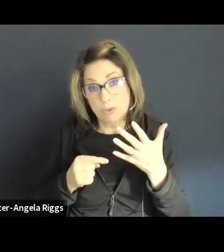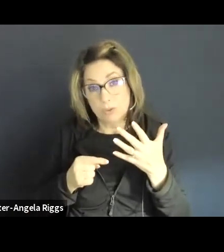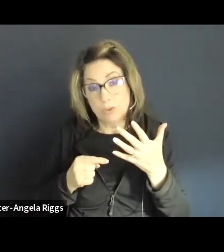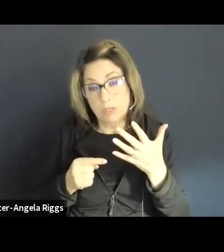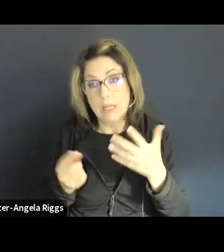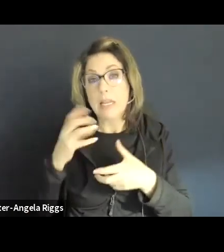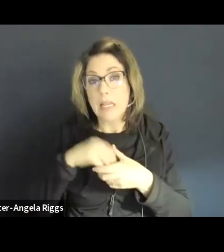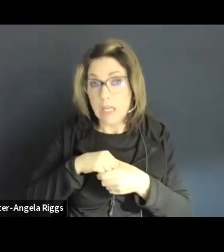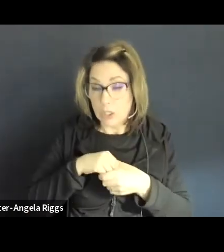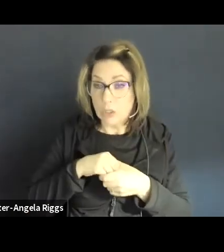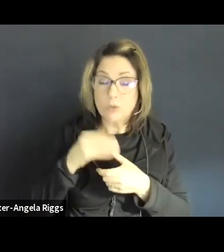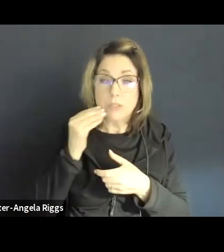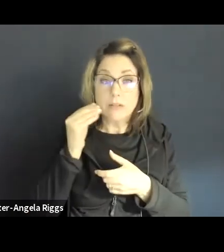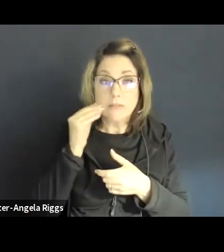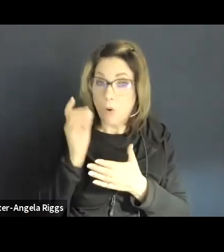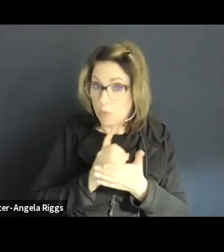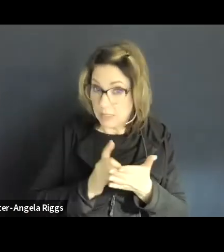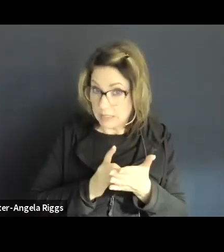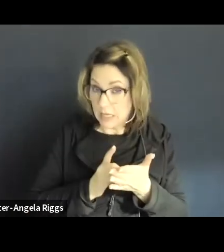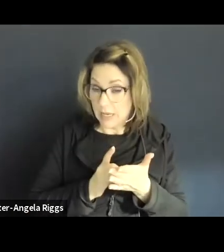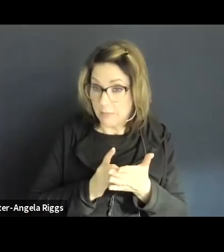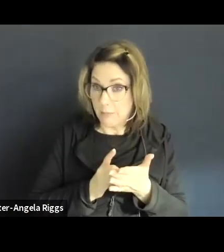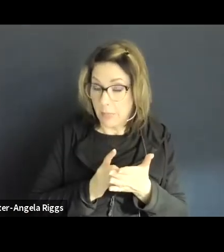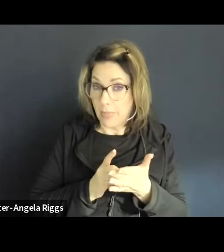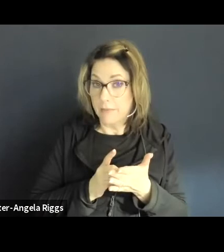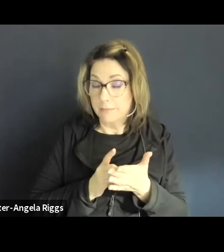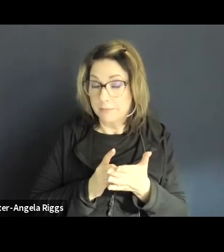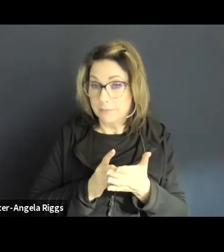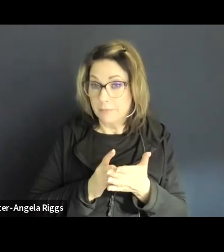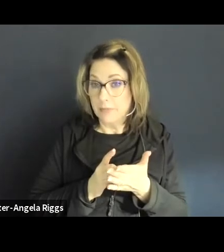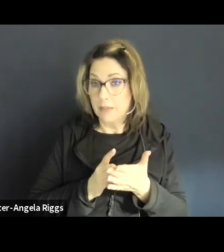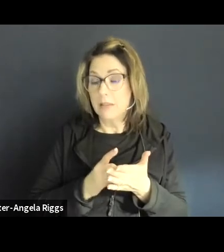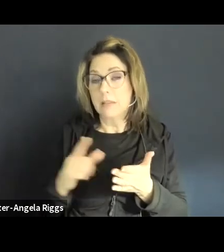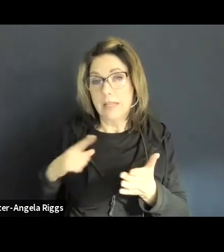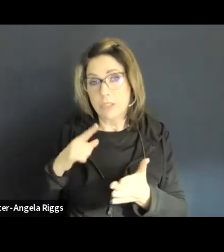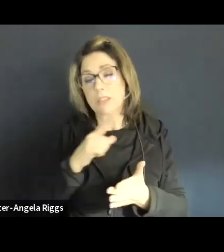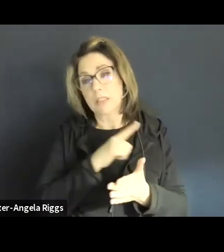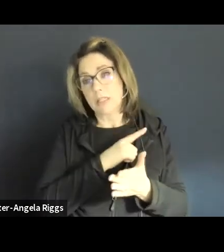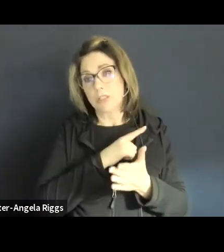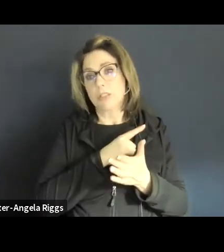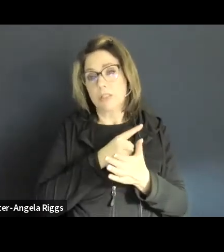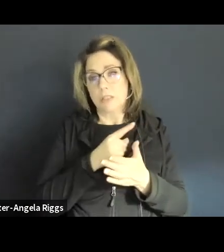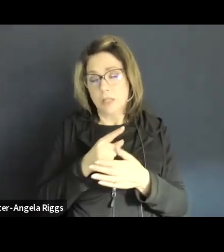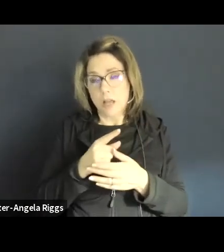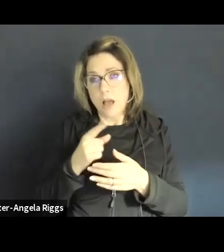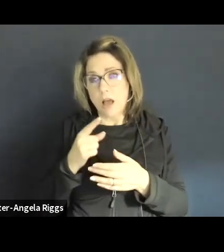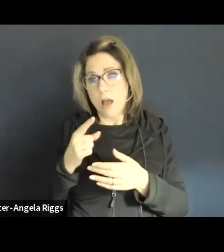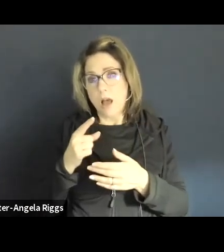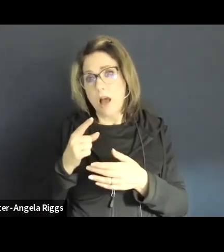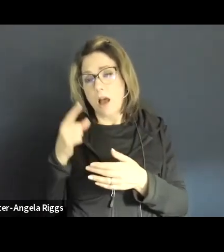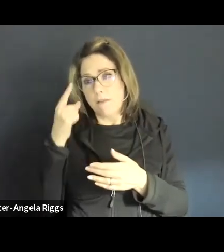inclusive home design legislation. As far as